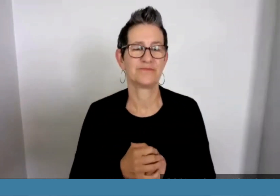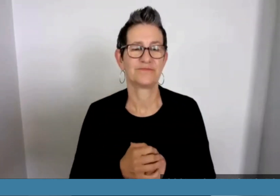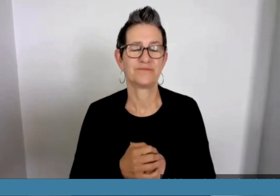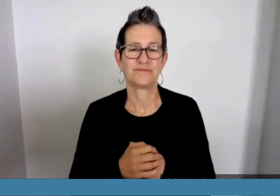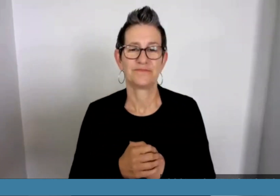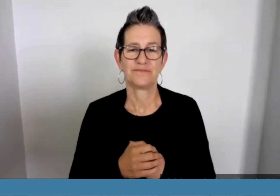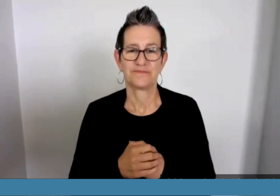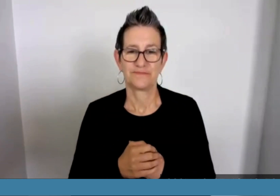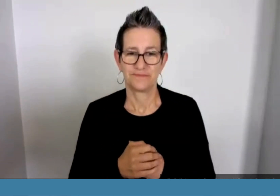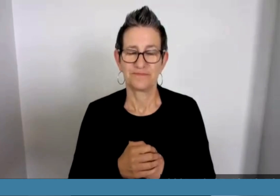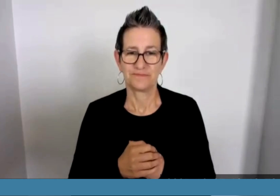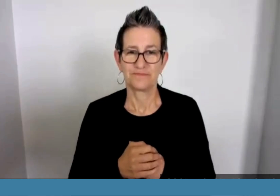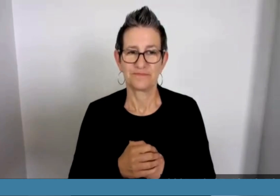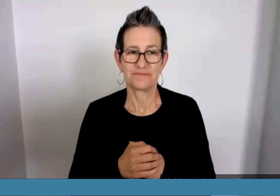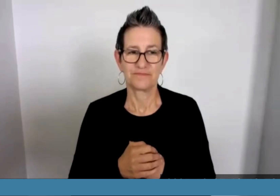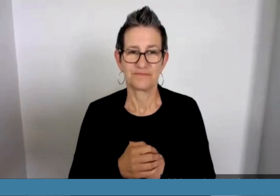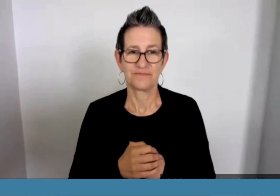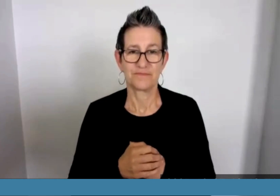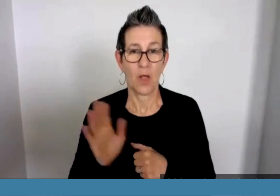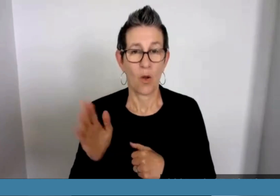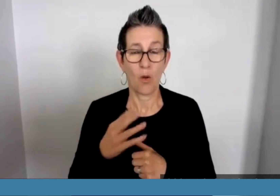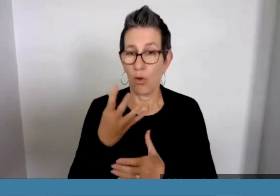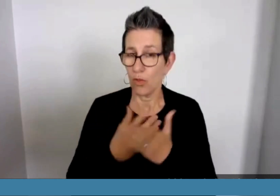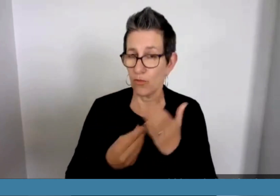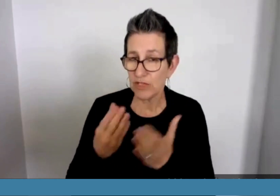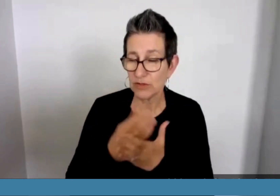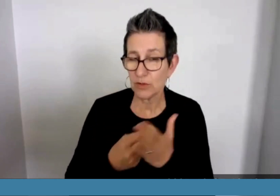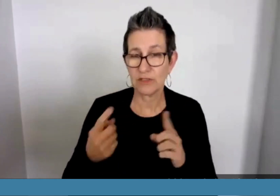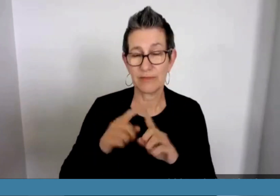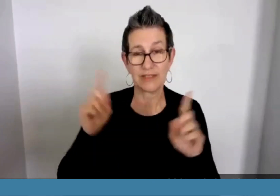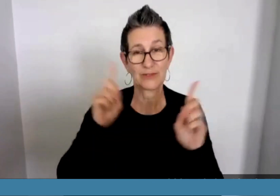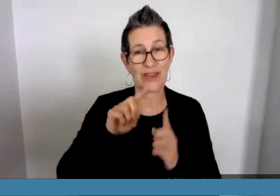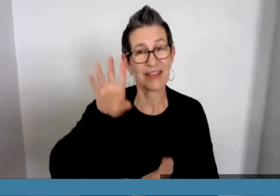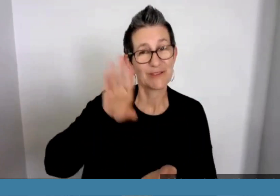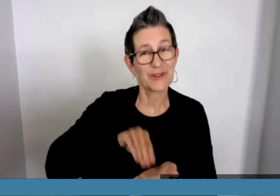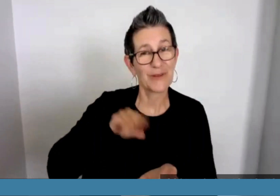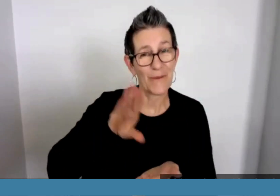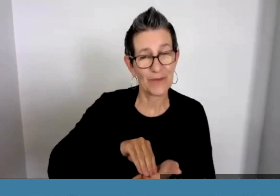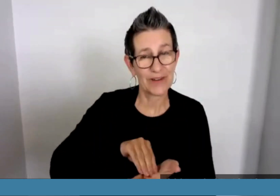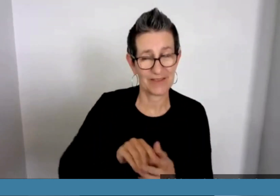research@ndrp.org.au. So all of these resources, along with a recording of today's session, will be available on our